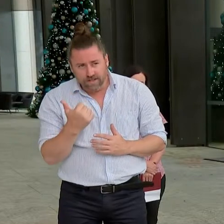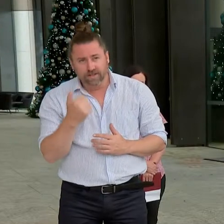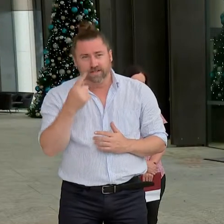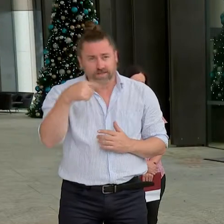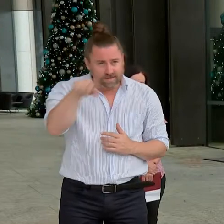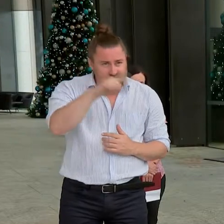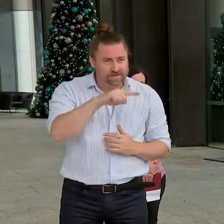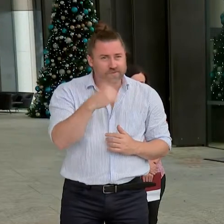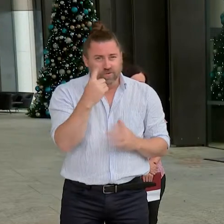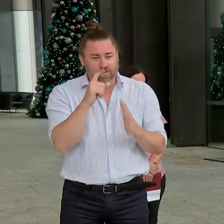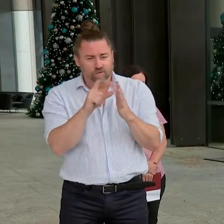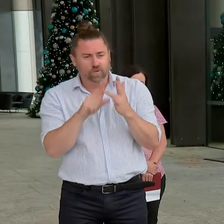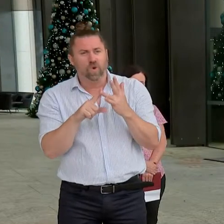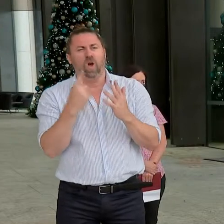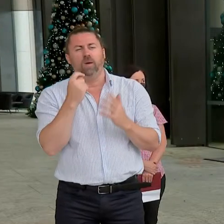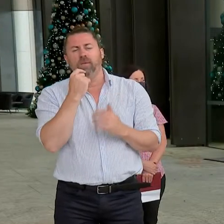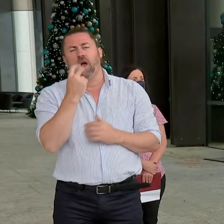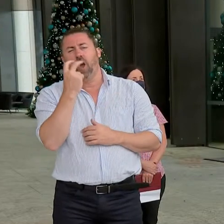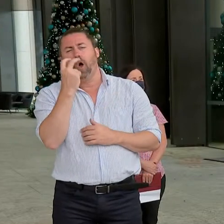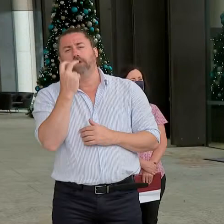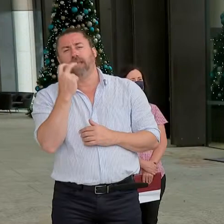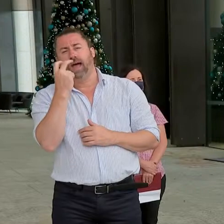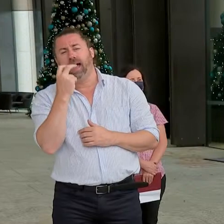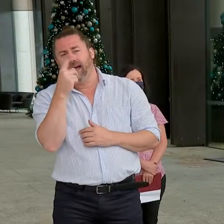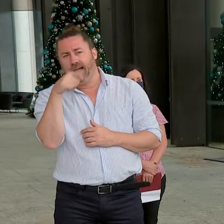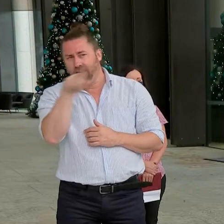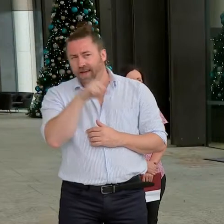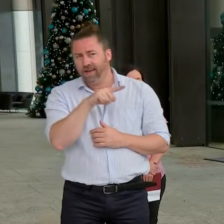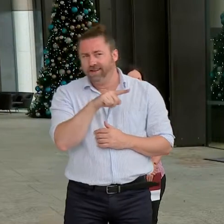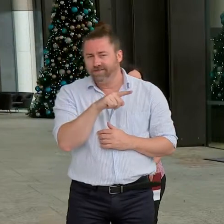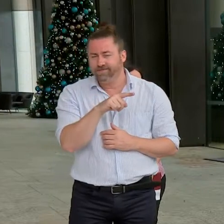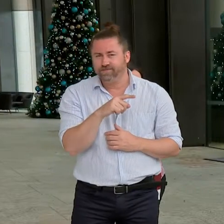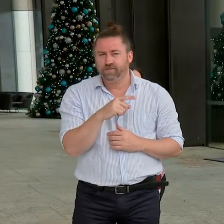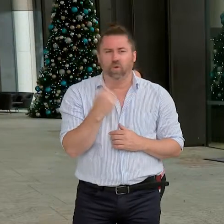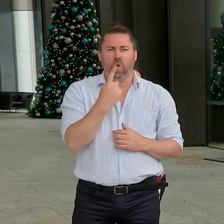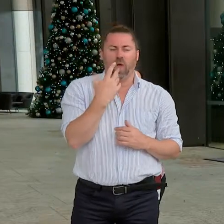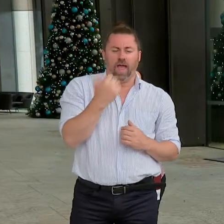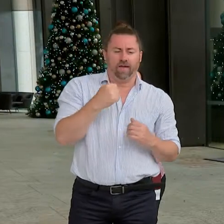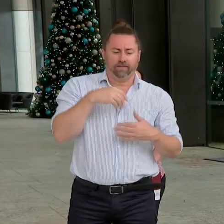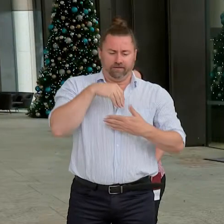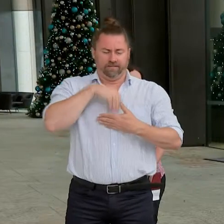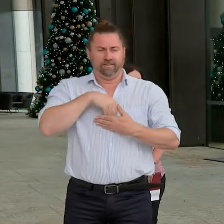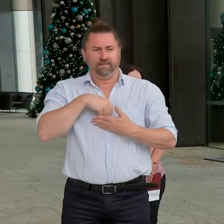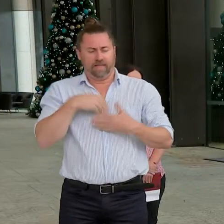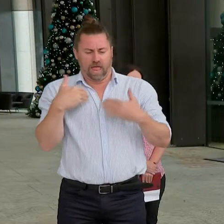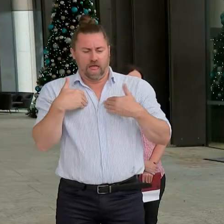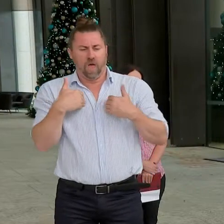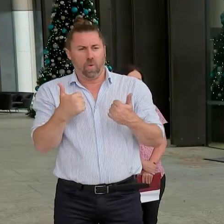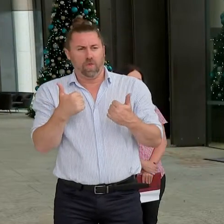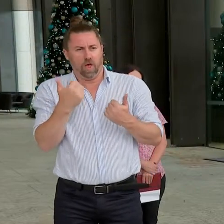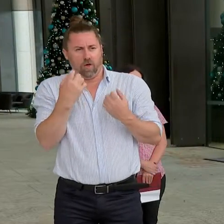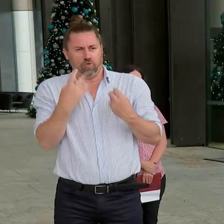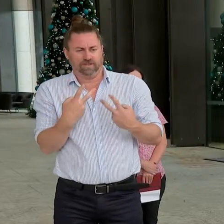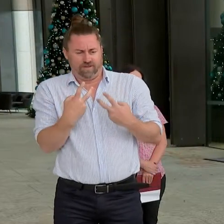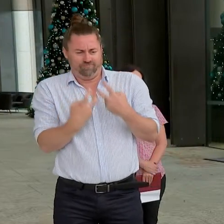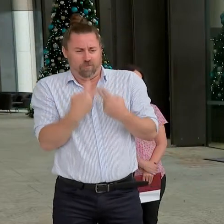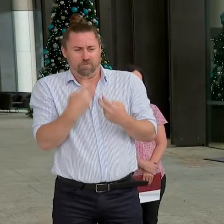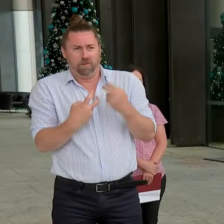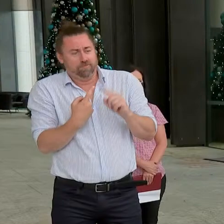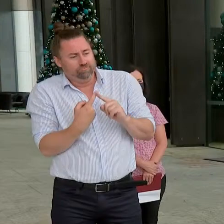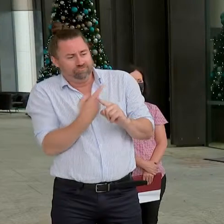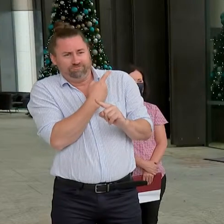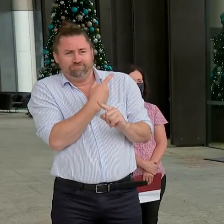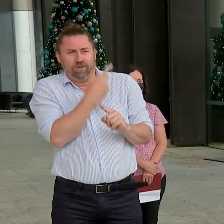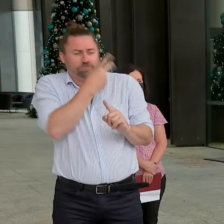particularly the elderly, and those who with underlying immune disorders, to come forward and